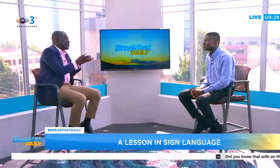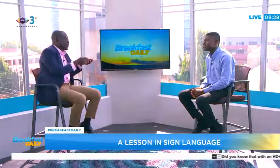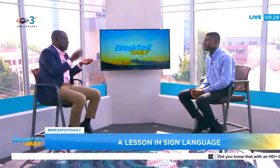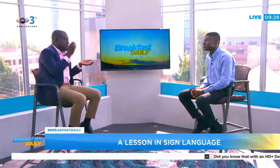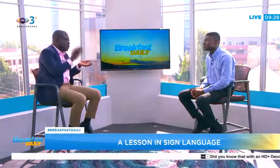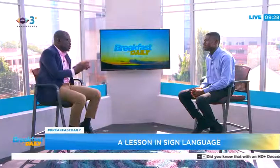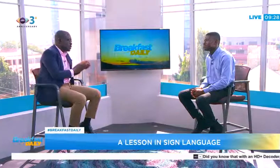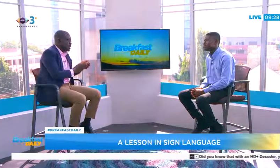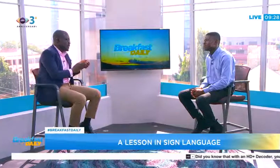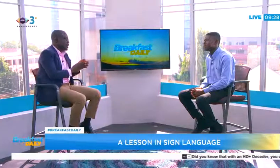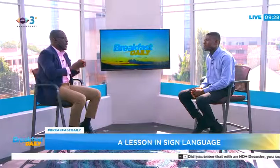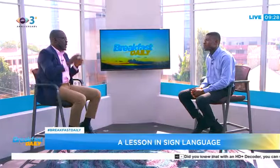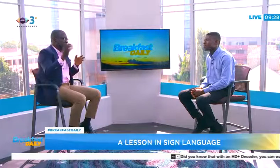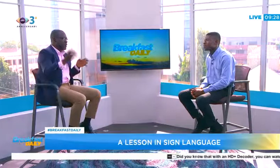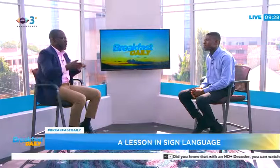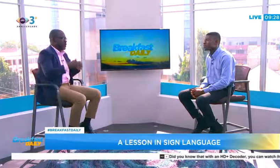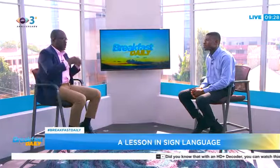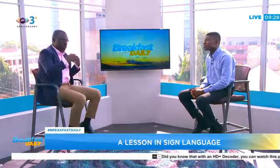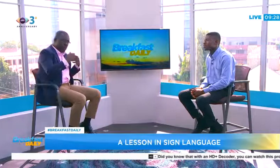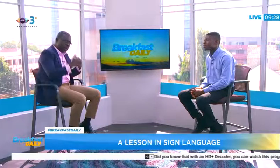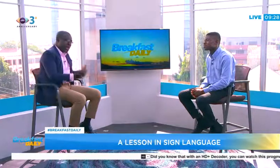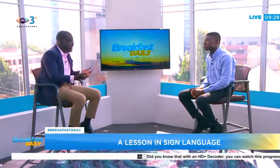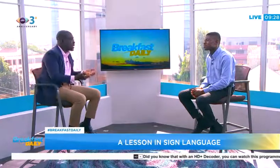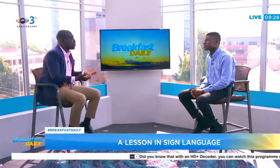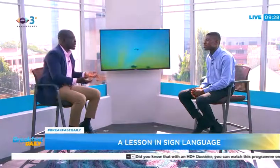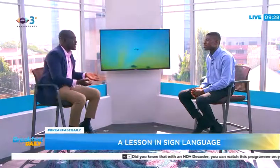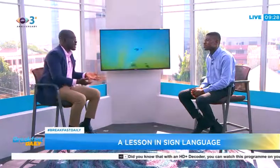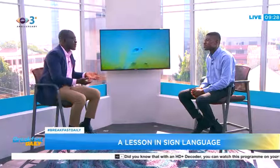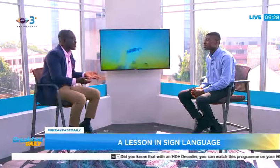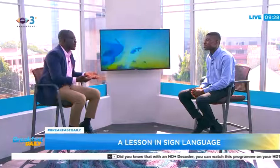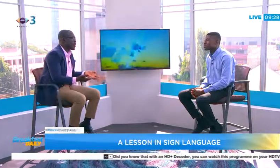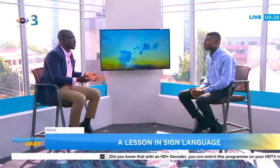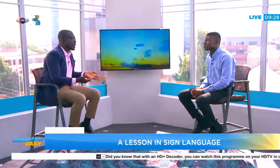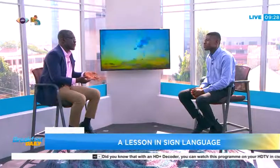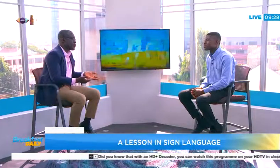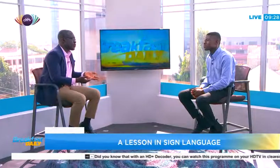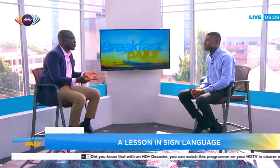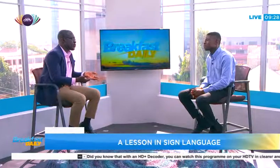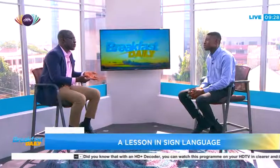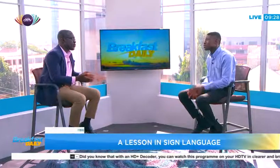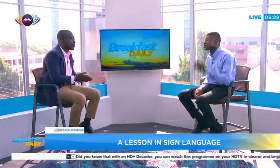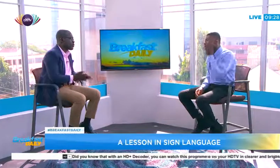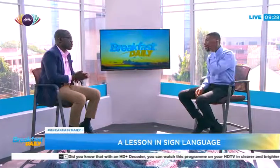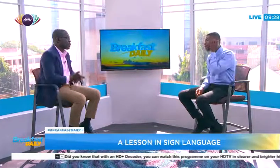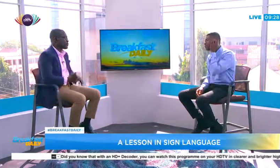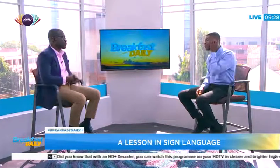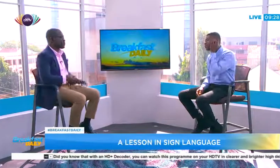did at UCC, Yeah. but are there any basic levels that people can start from? Yeah. Yeah, at University